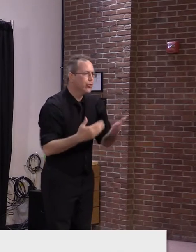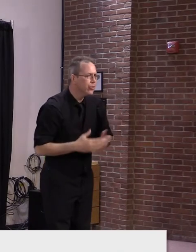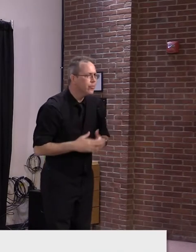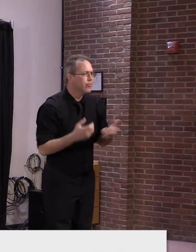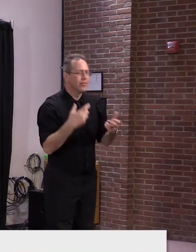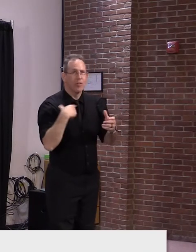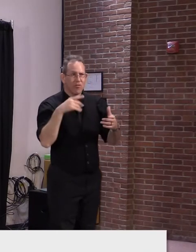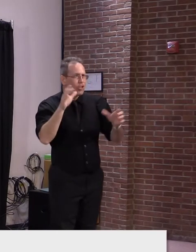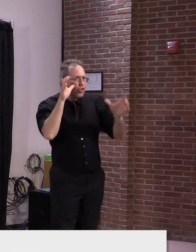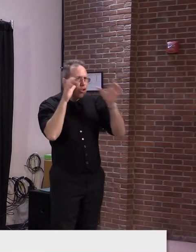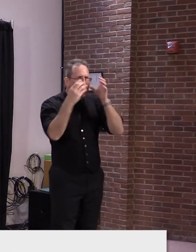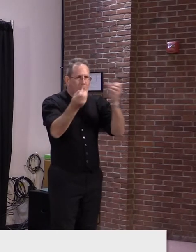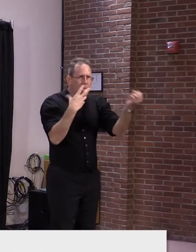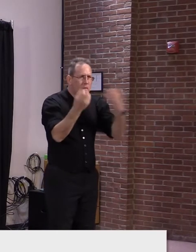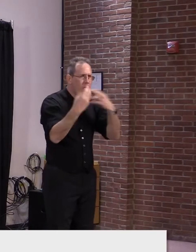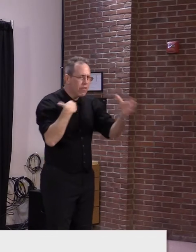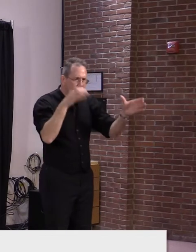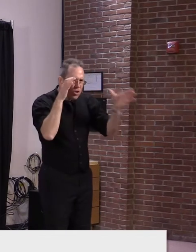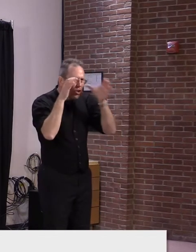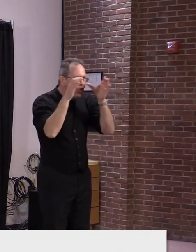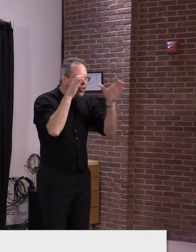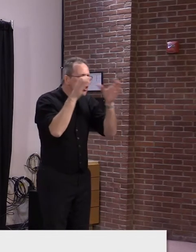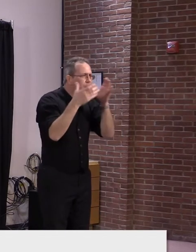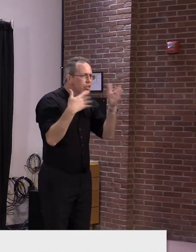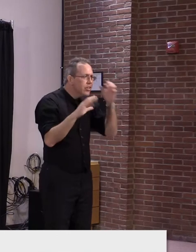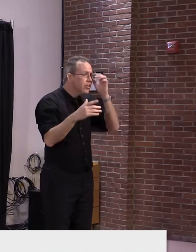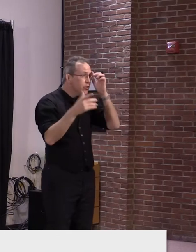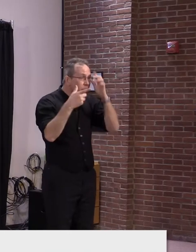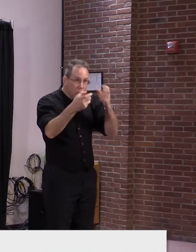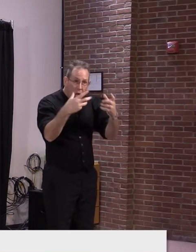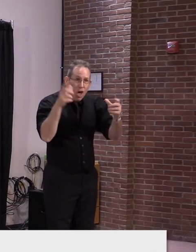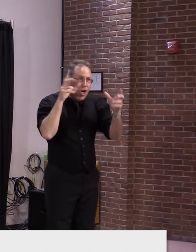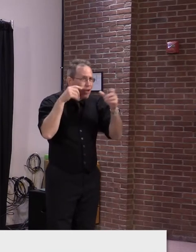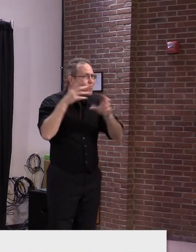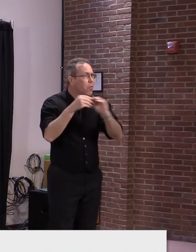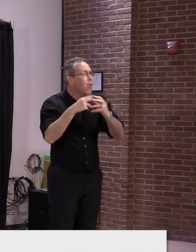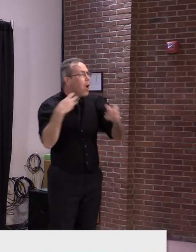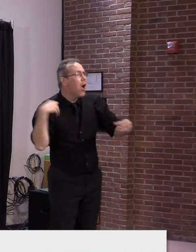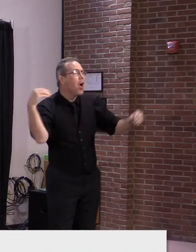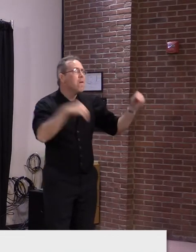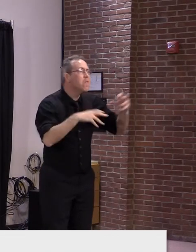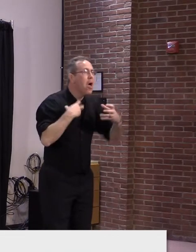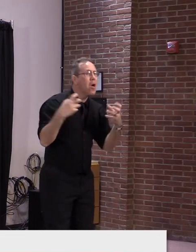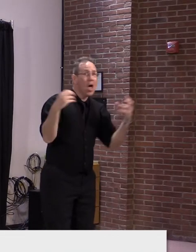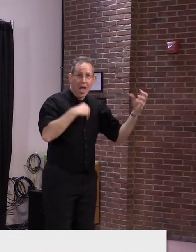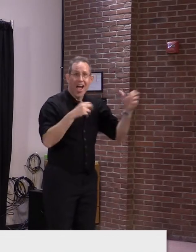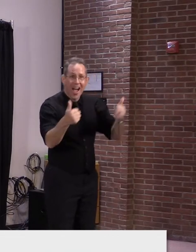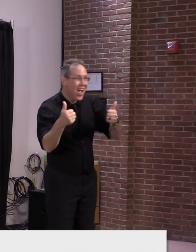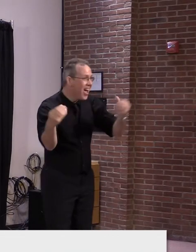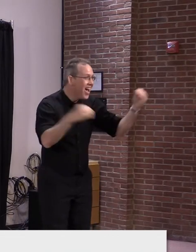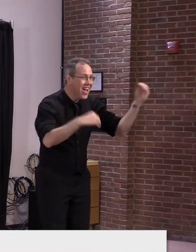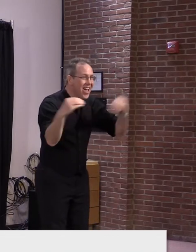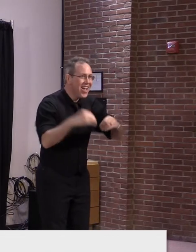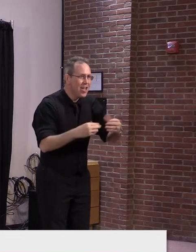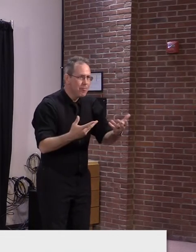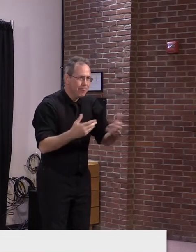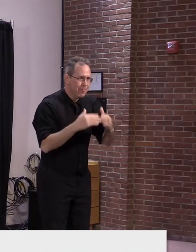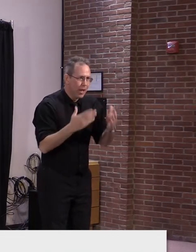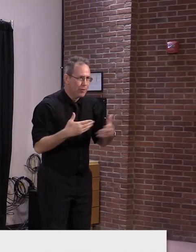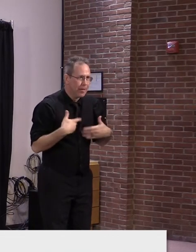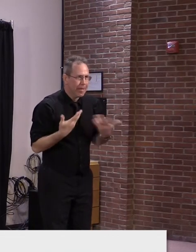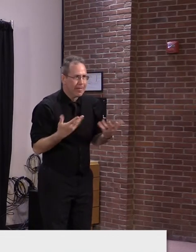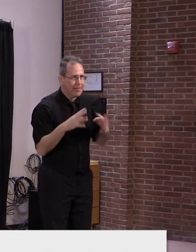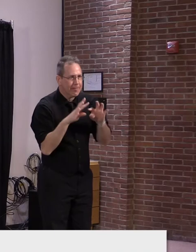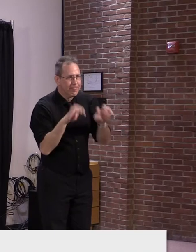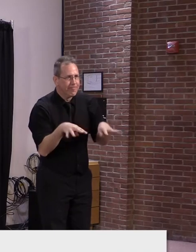from people who either are considering coming or are not considering to stay. And the reasoning behind